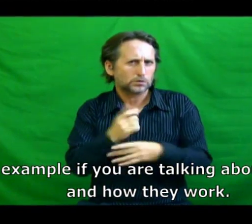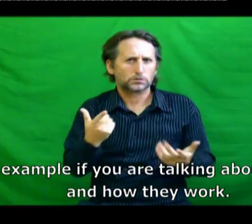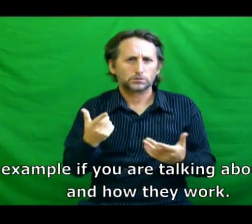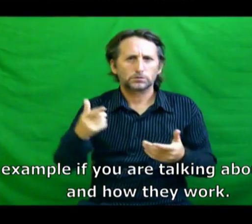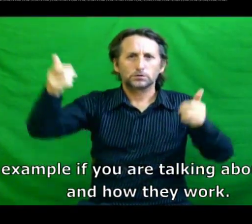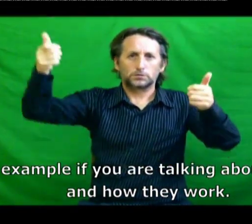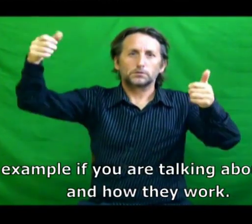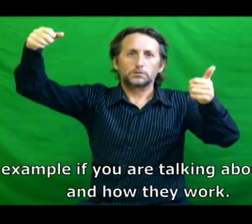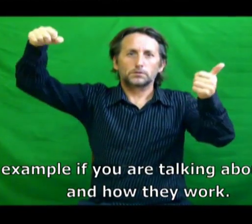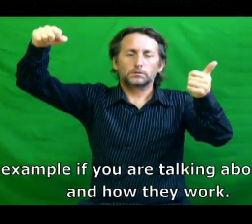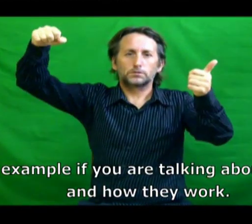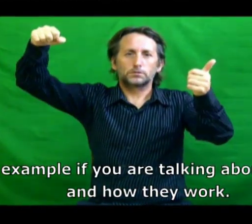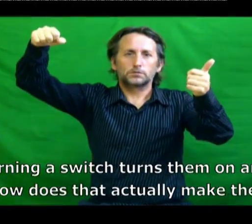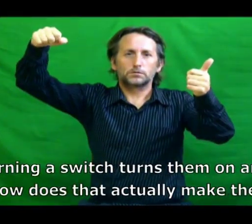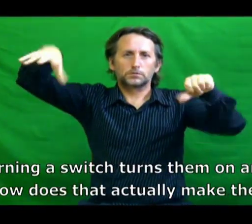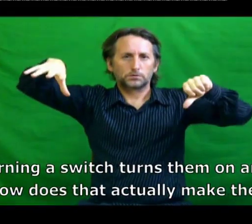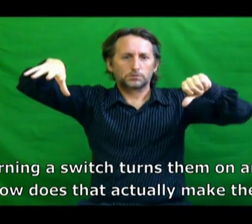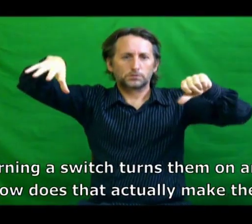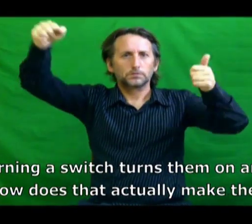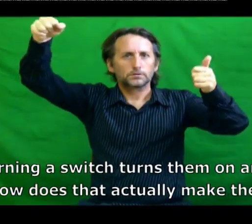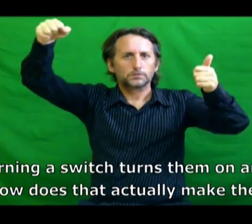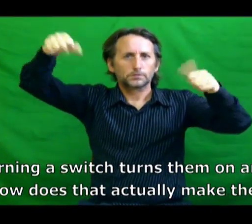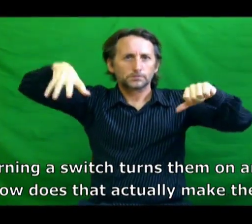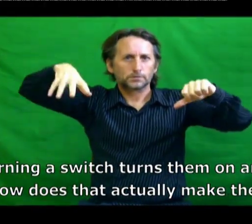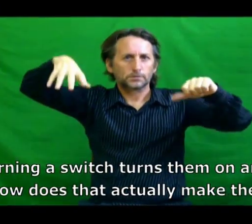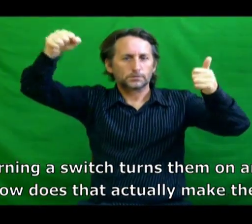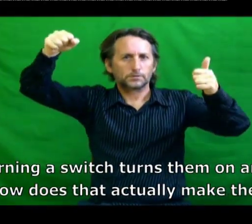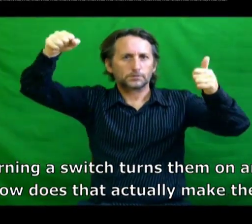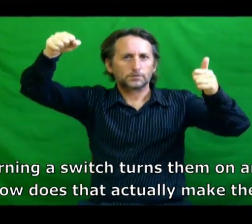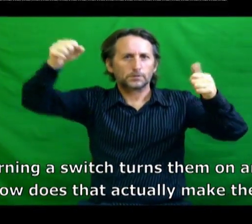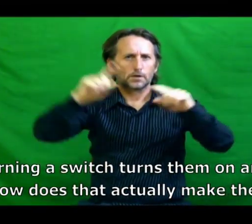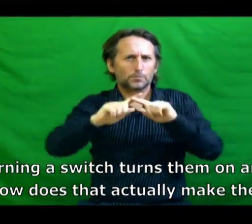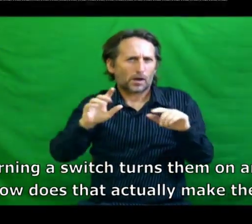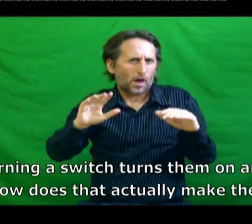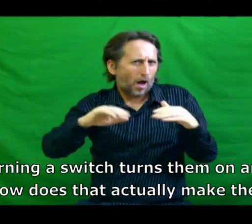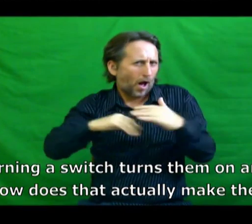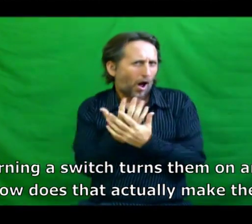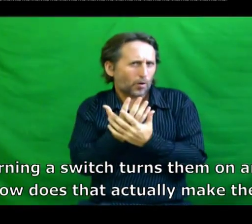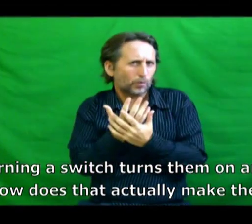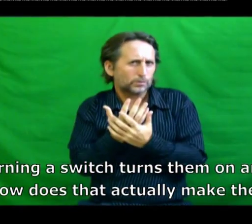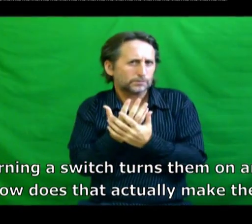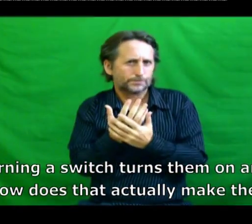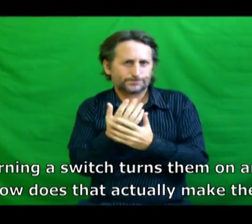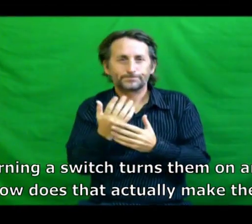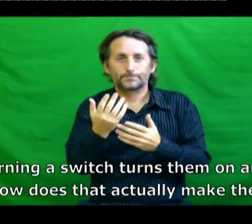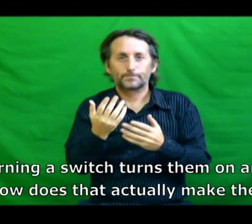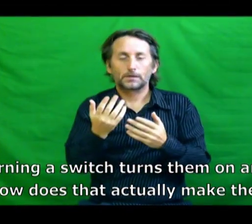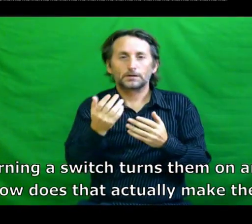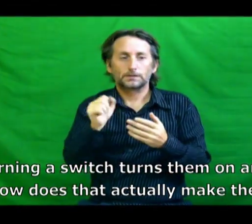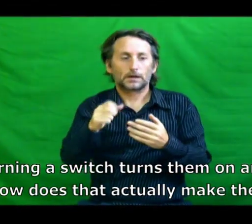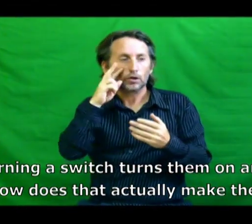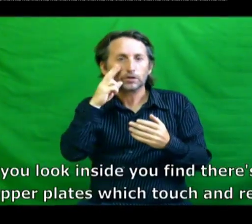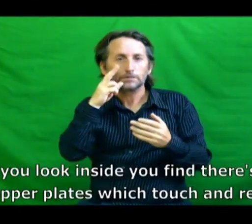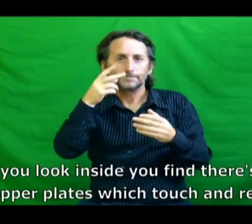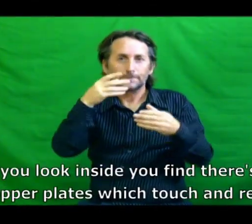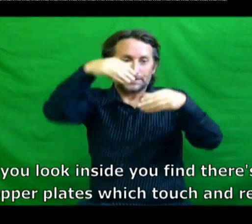turning a switch turns them on and off, but how does that actually make them work? If you look inside, you find there's two